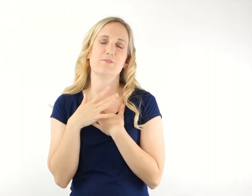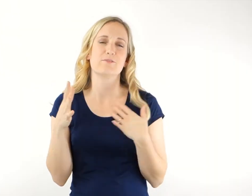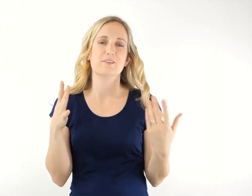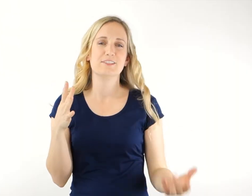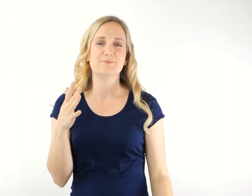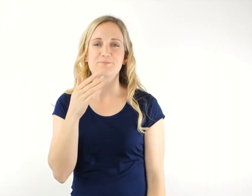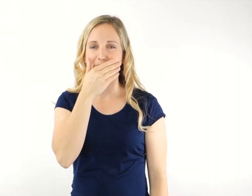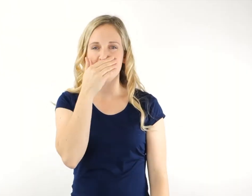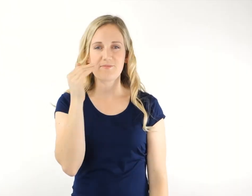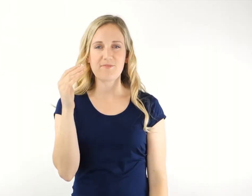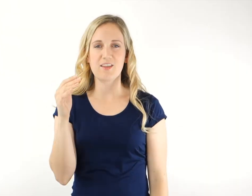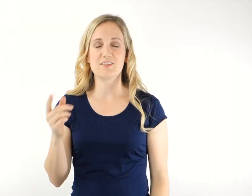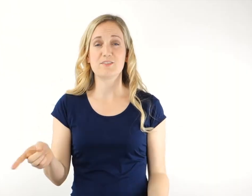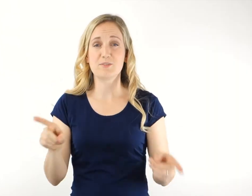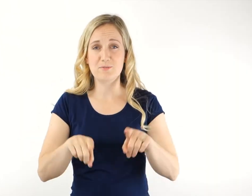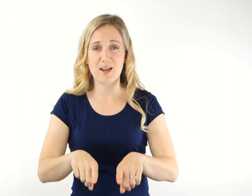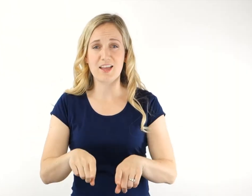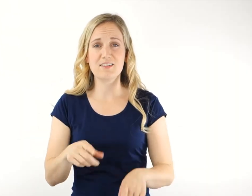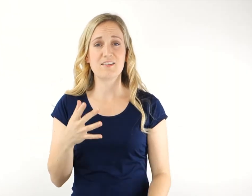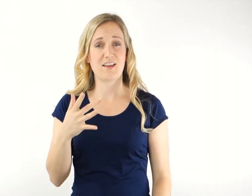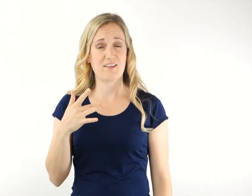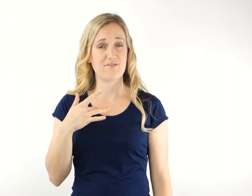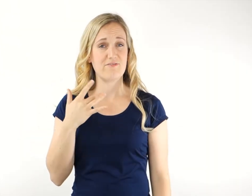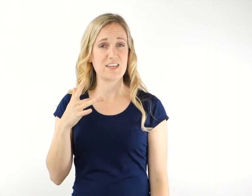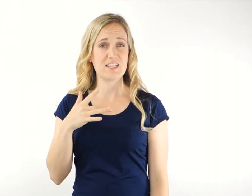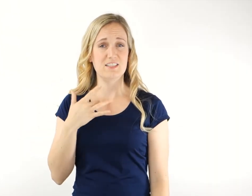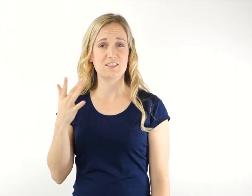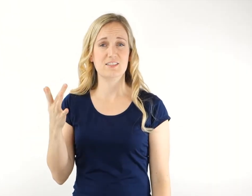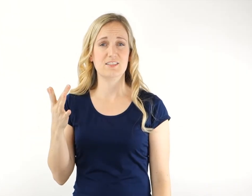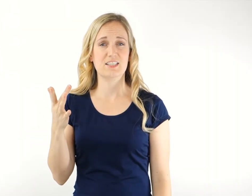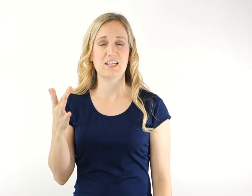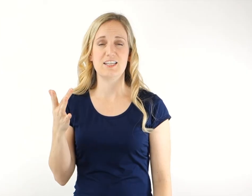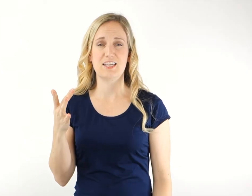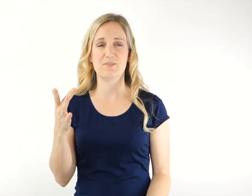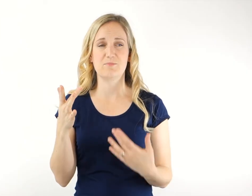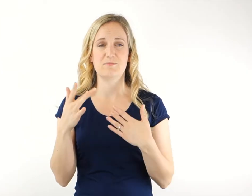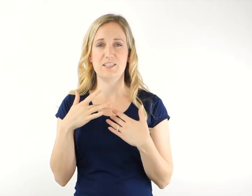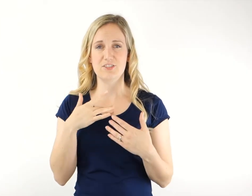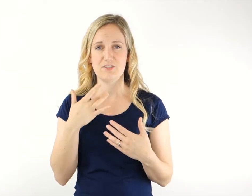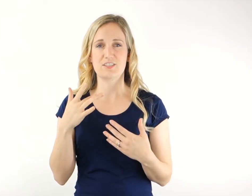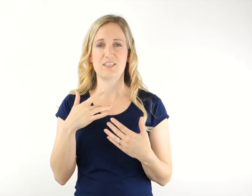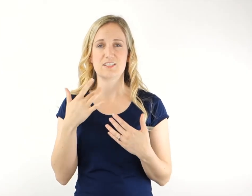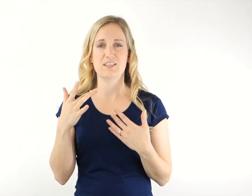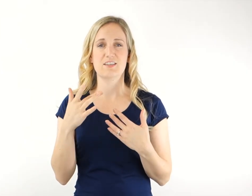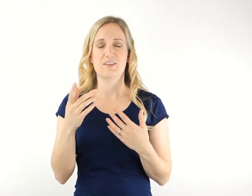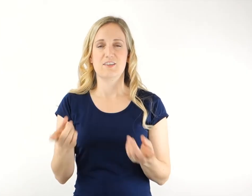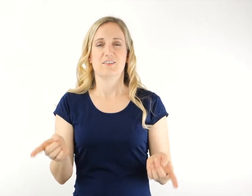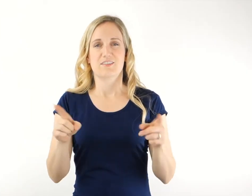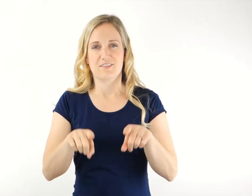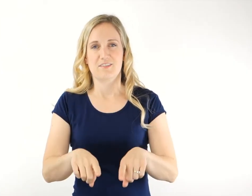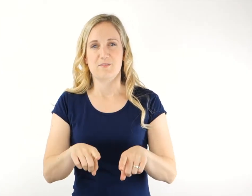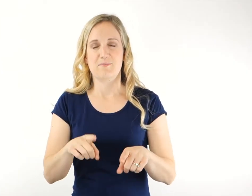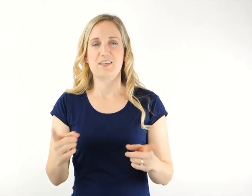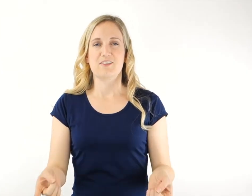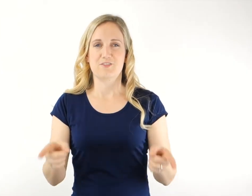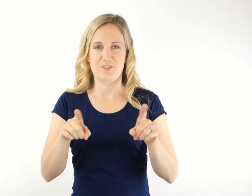you. So when I feel, and again, since you're saying, because you're